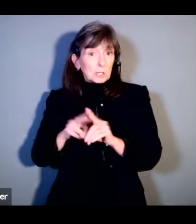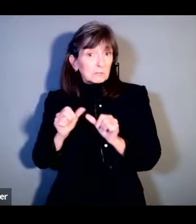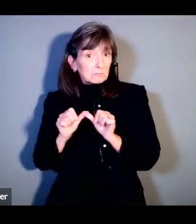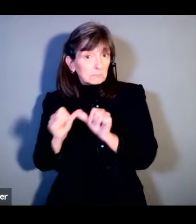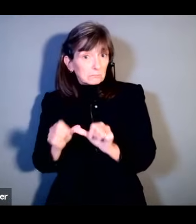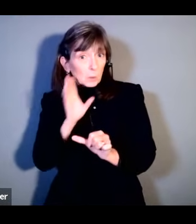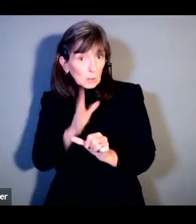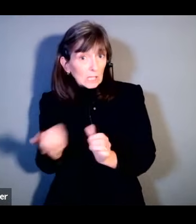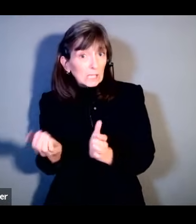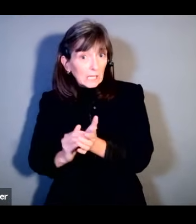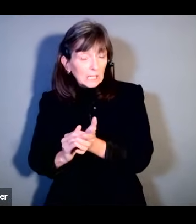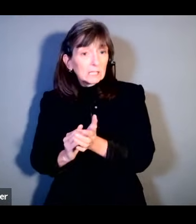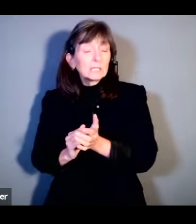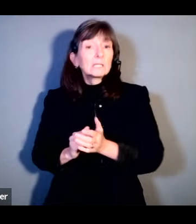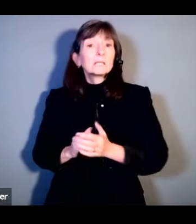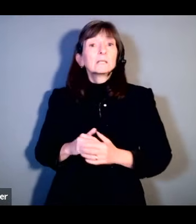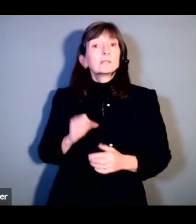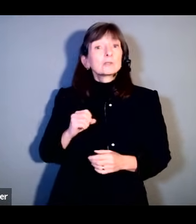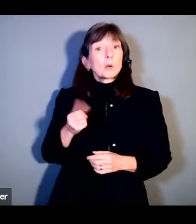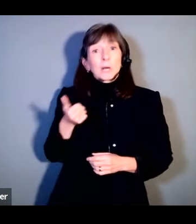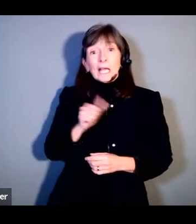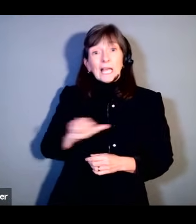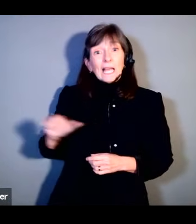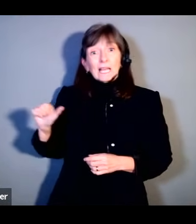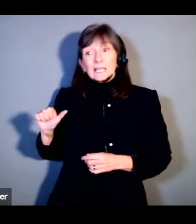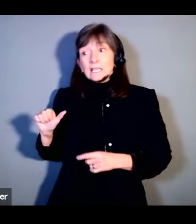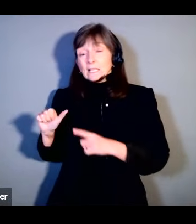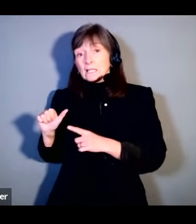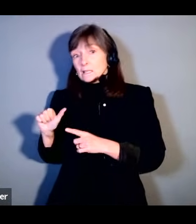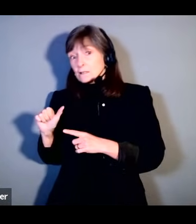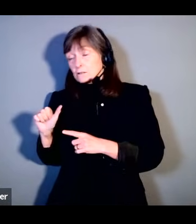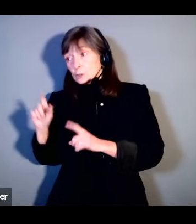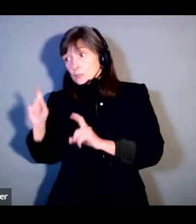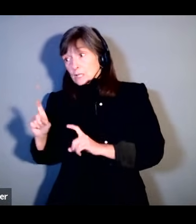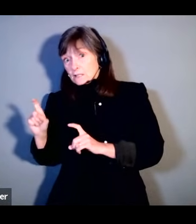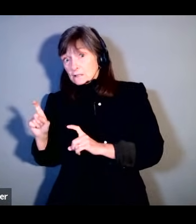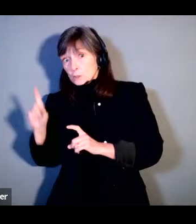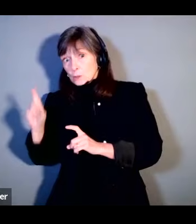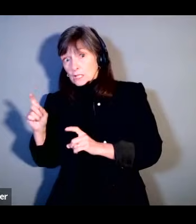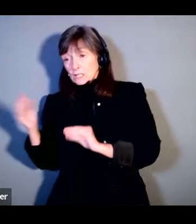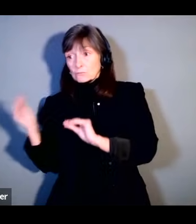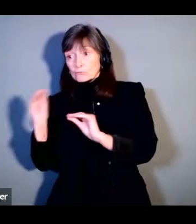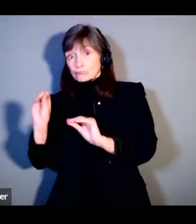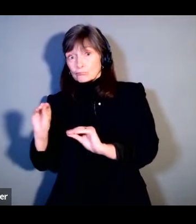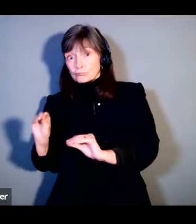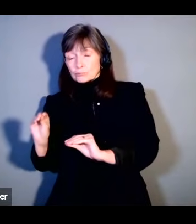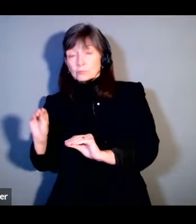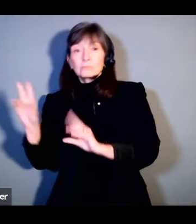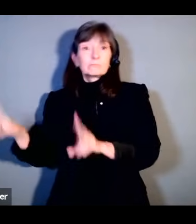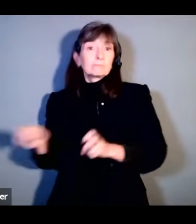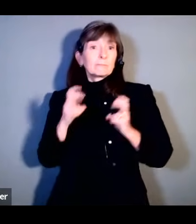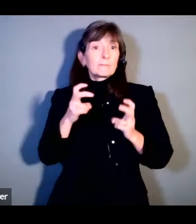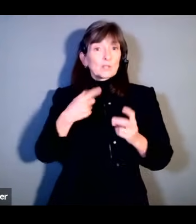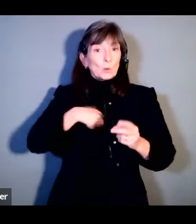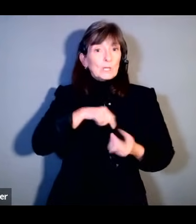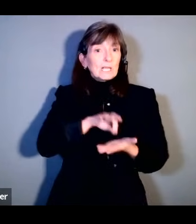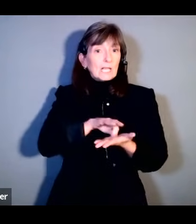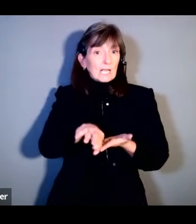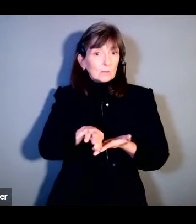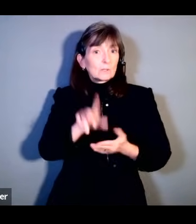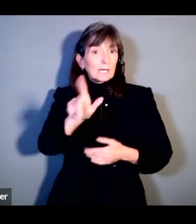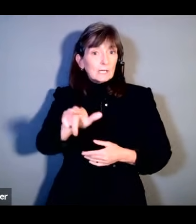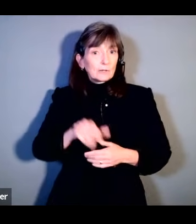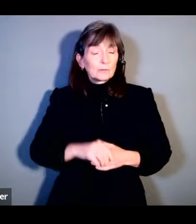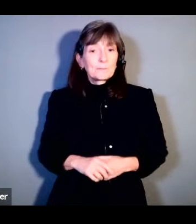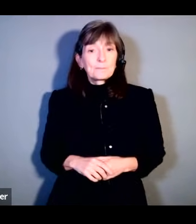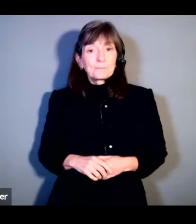we get those people who had gone into the system get their tests booked and going forward. Do we have any sense then of how